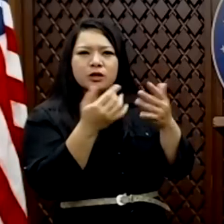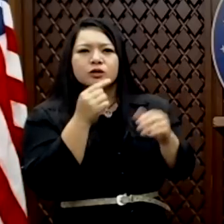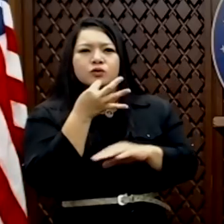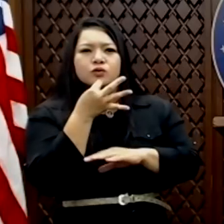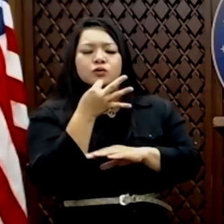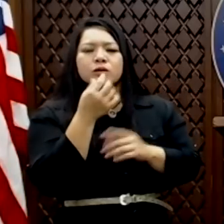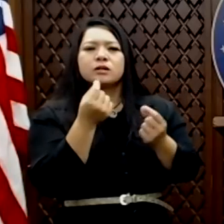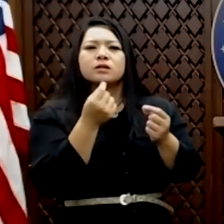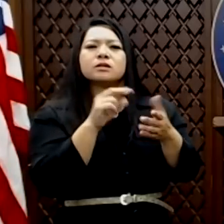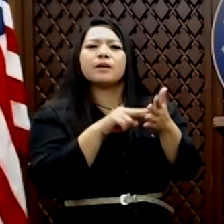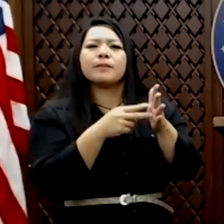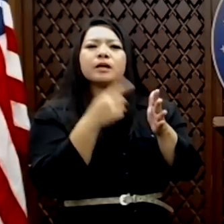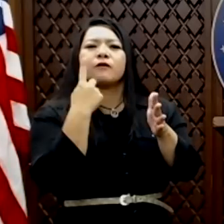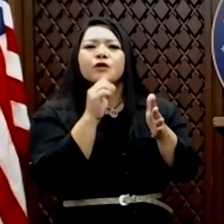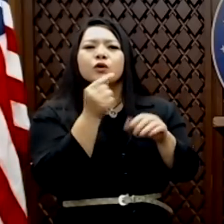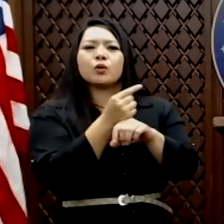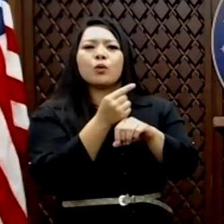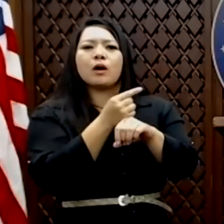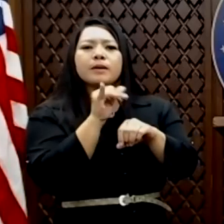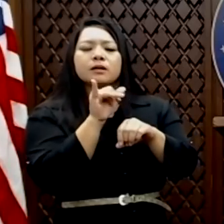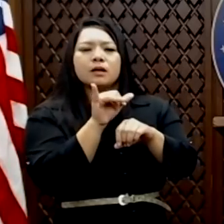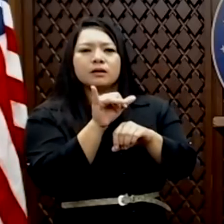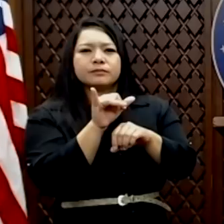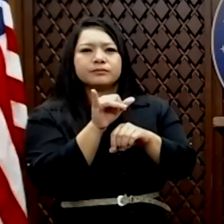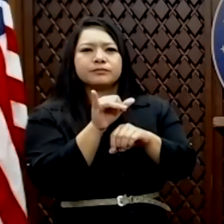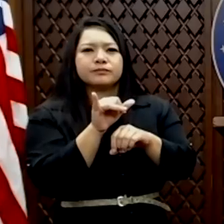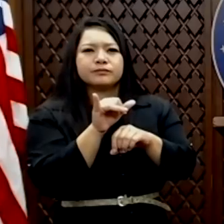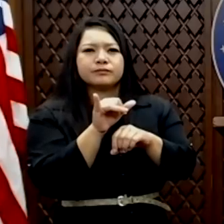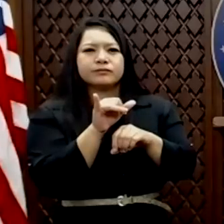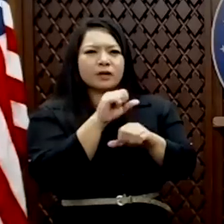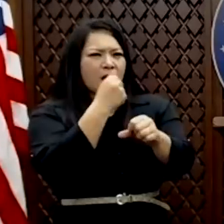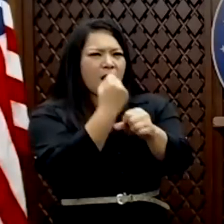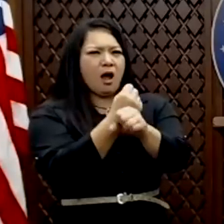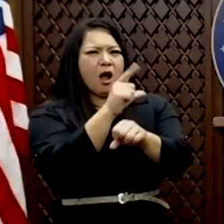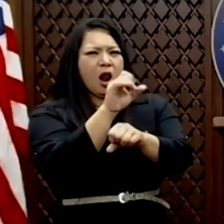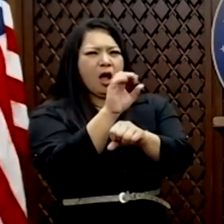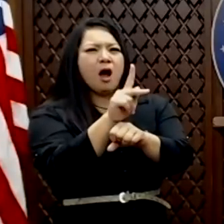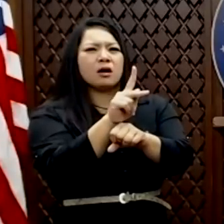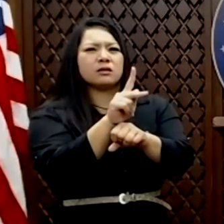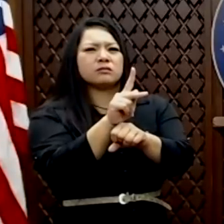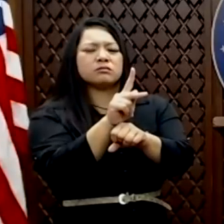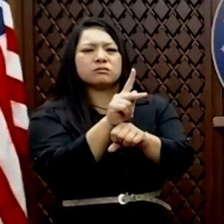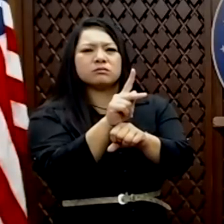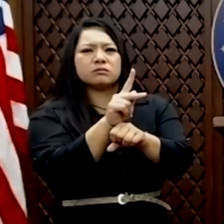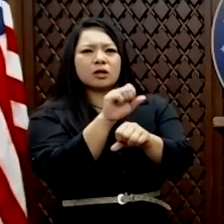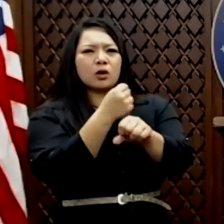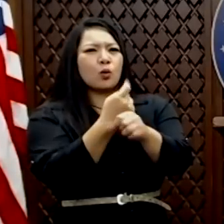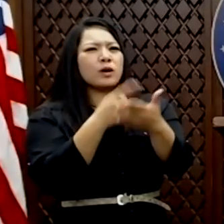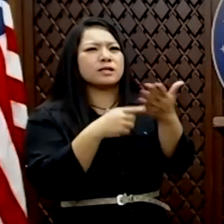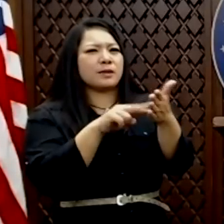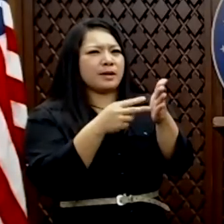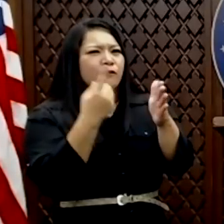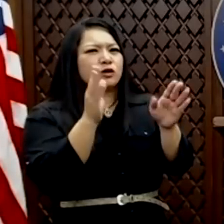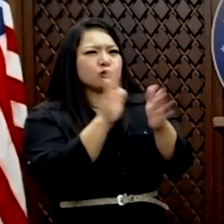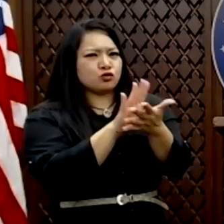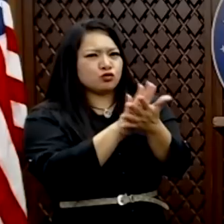Does this mean for Guam then that there's a lockdown of sorts, or a partial lockdown? And then what does this mean for the school systems and the other